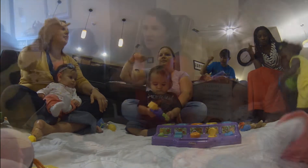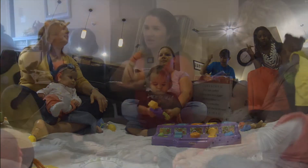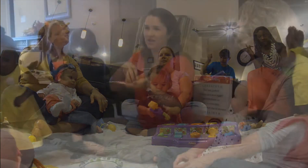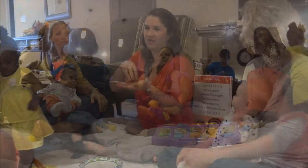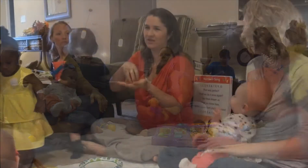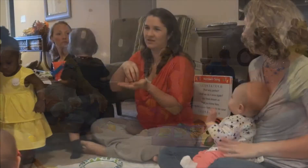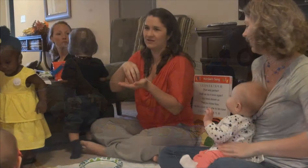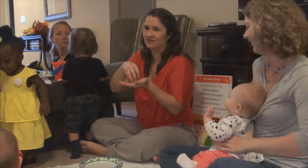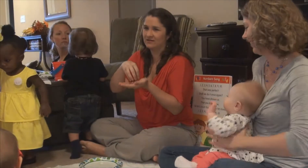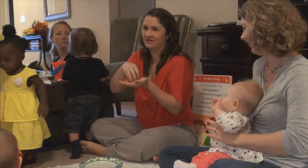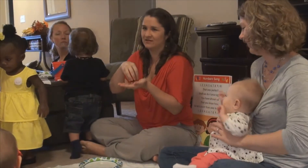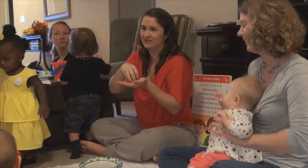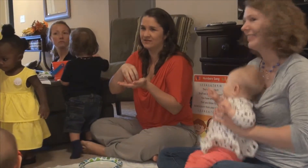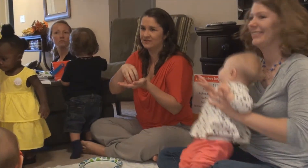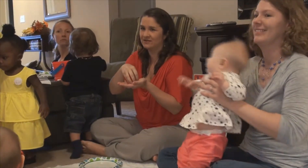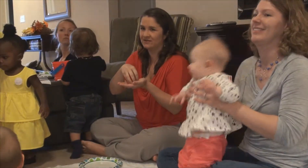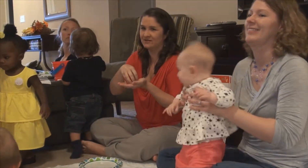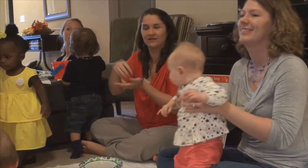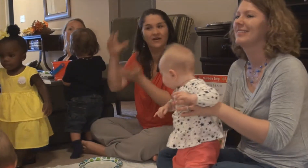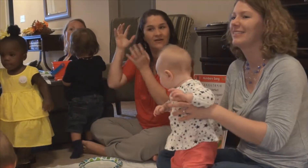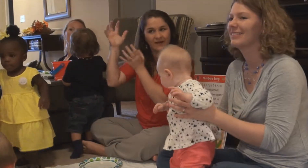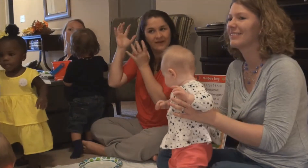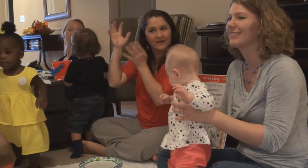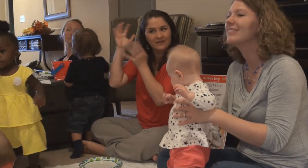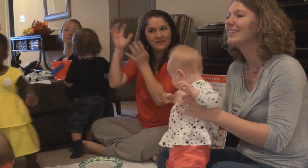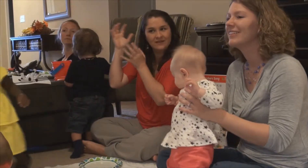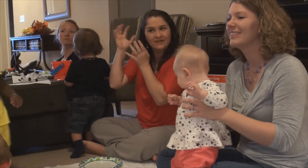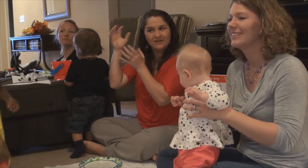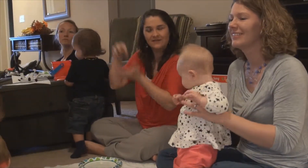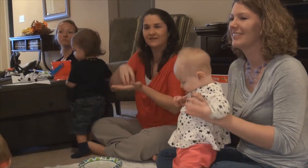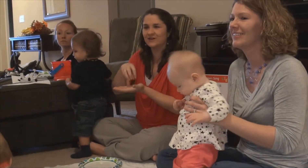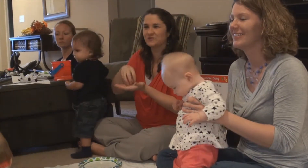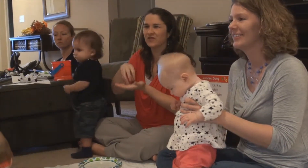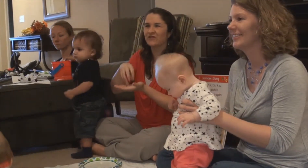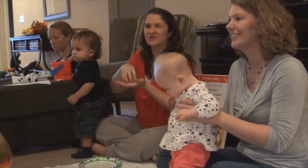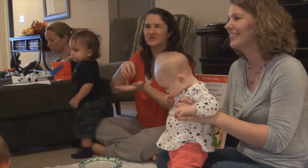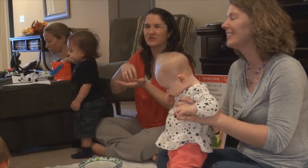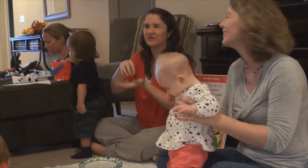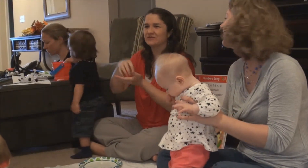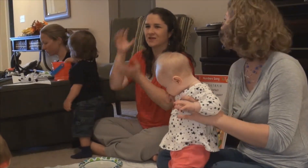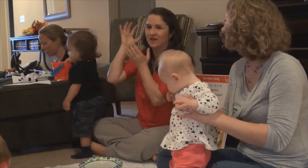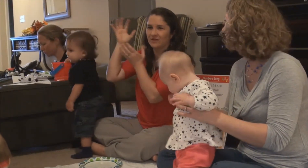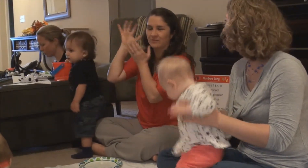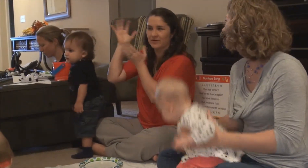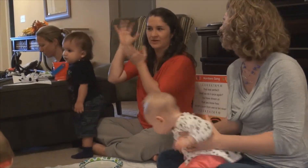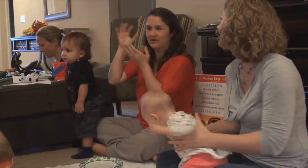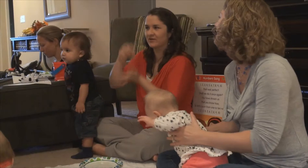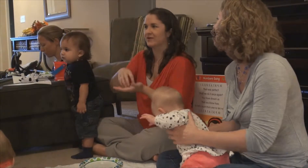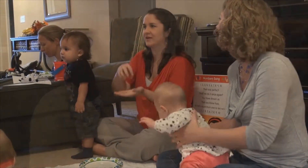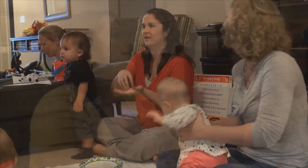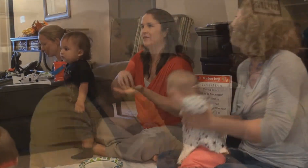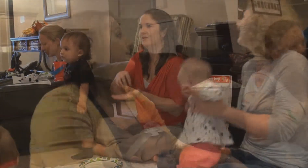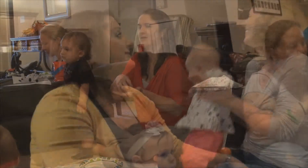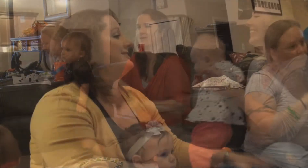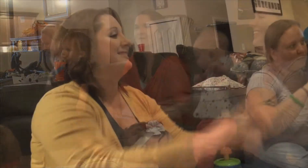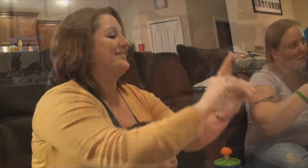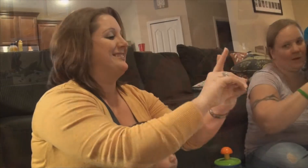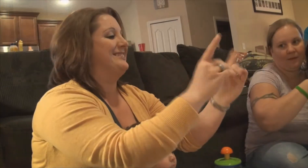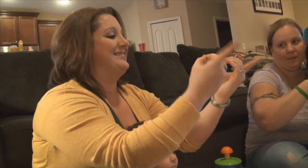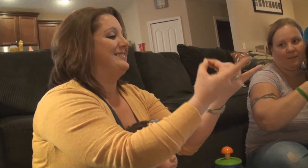developed motor skills, usually between six to eight months. However, it's never too early or too late to get started with learning signs and